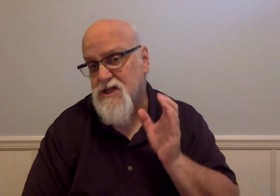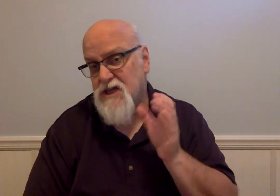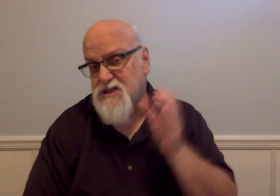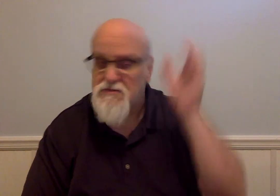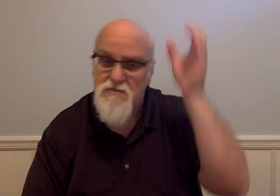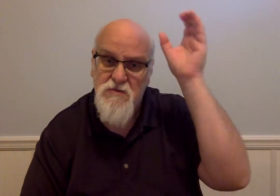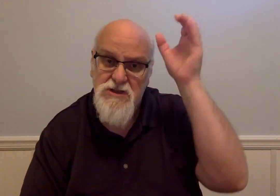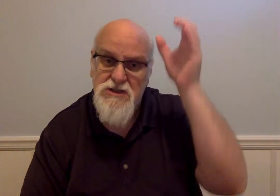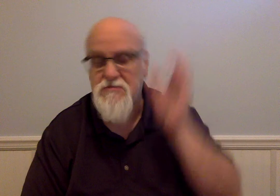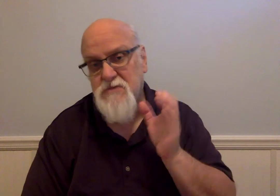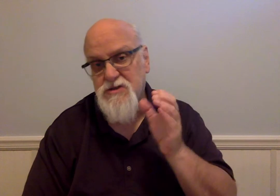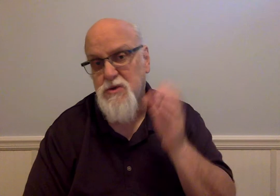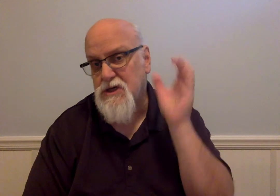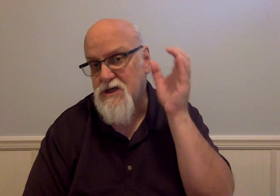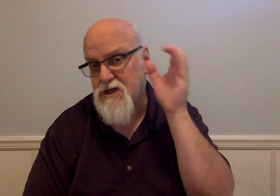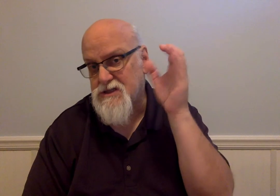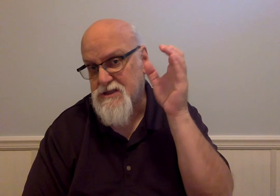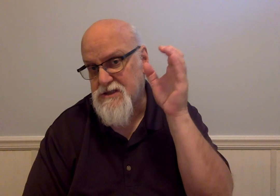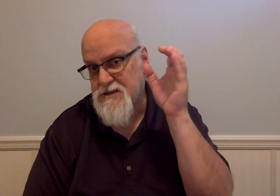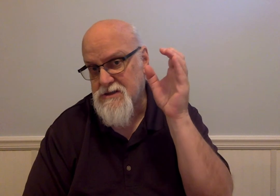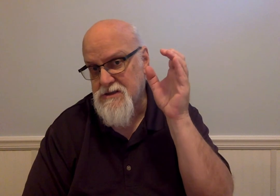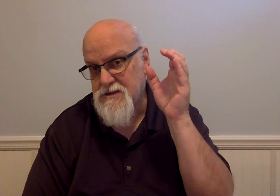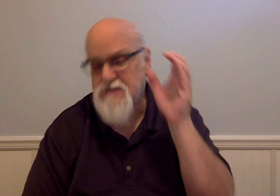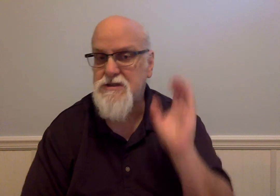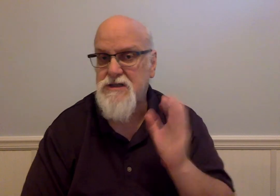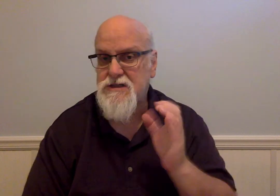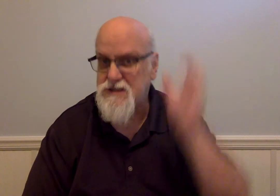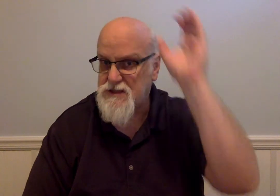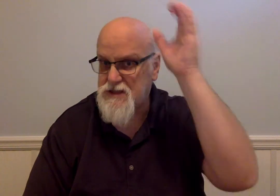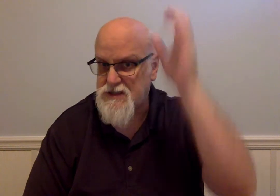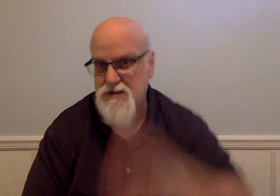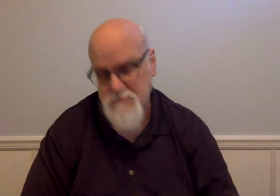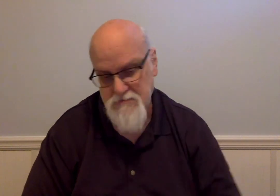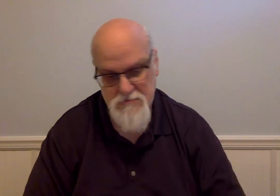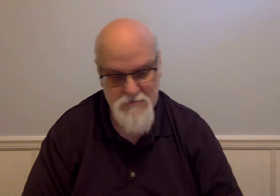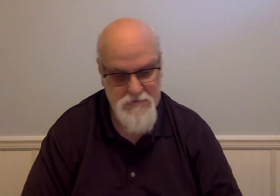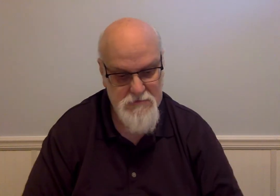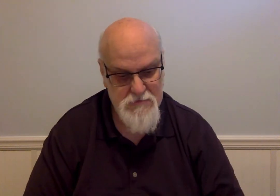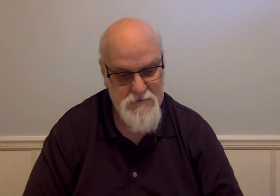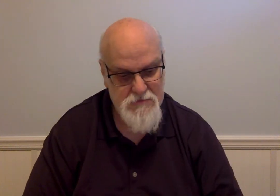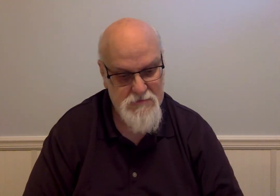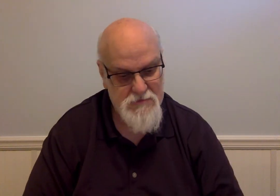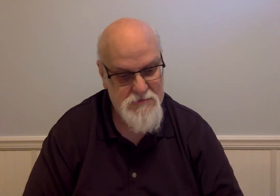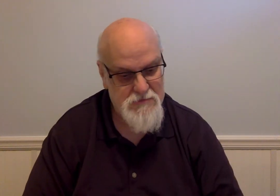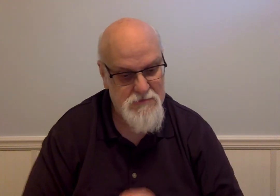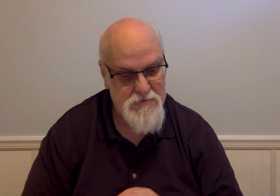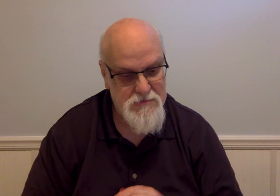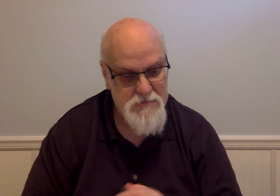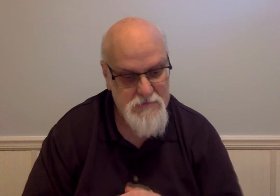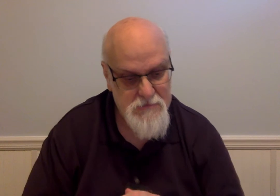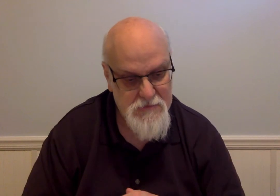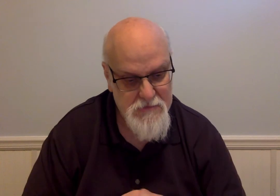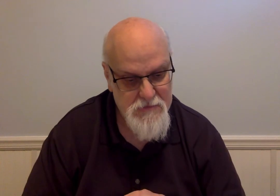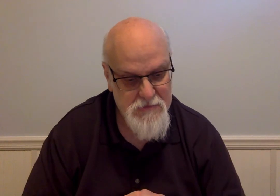Cousin, now if you're talking about a boy cousin or a girl cousin, you can put it there, but if you just put it sort of in the middle, it's just a cousin in